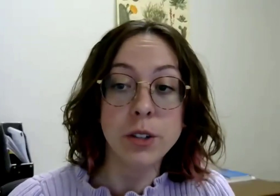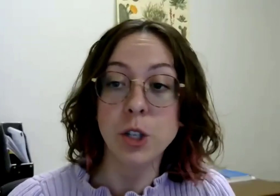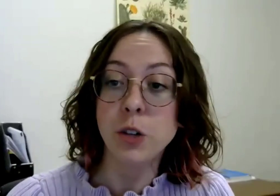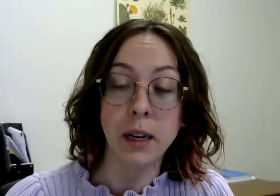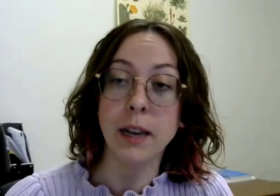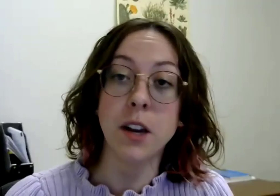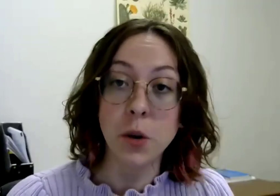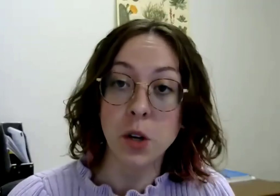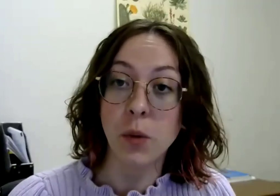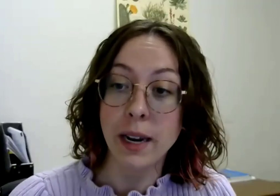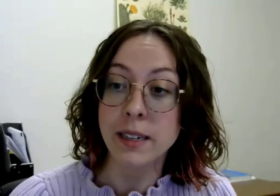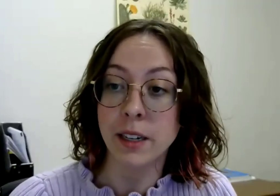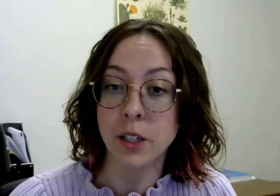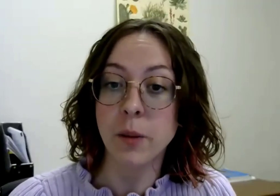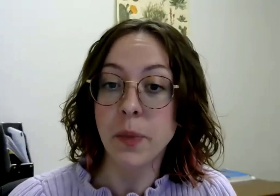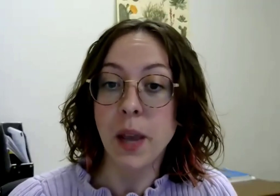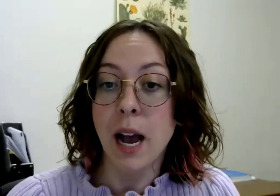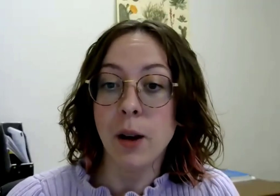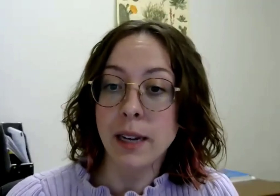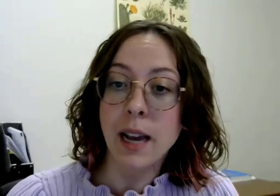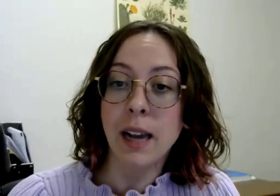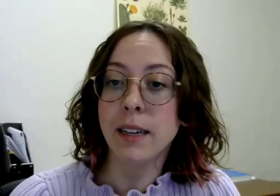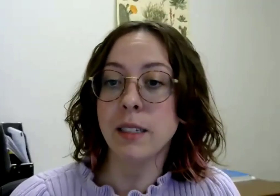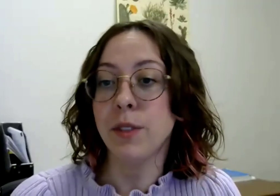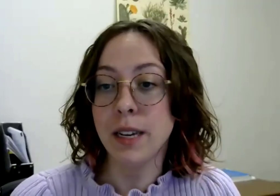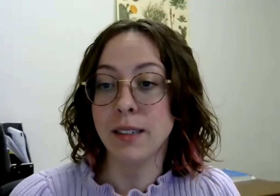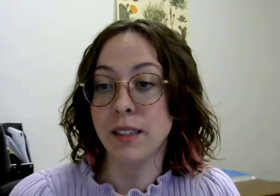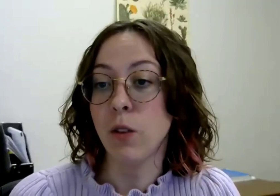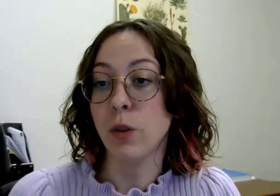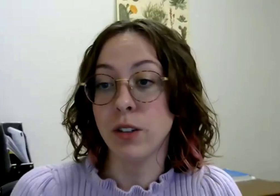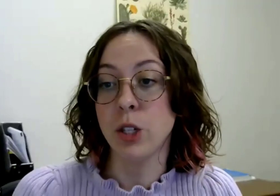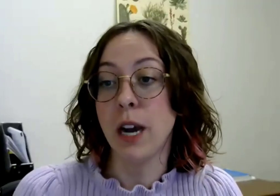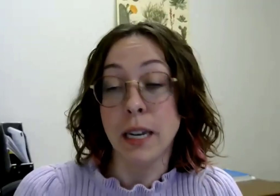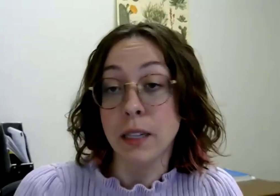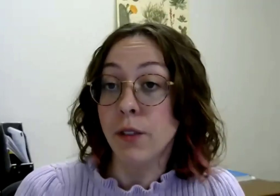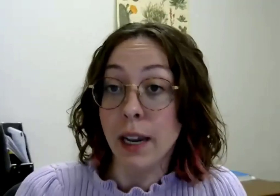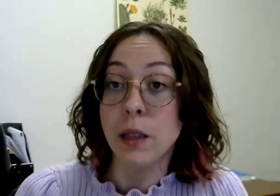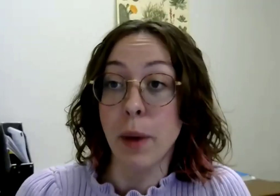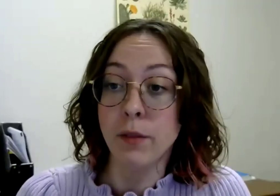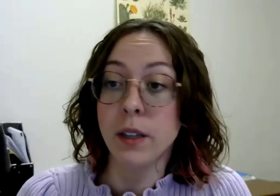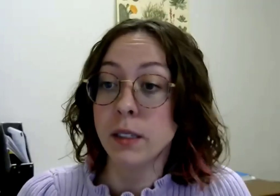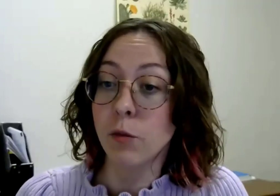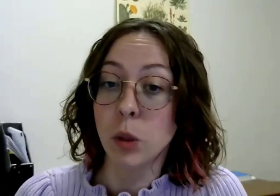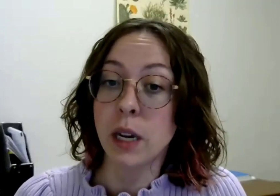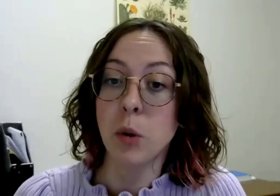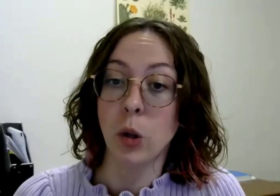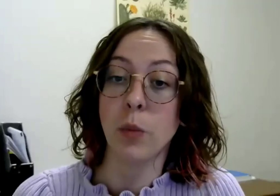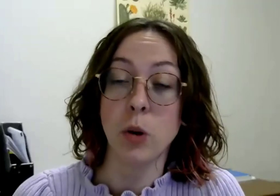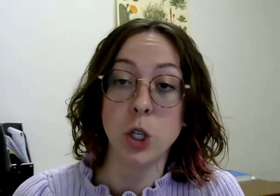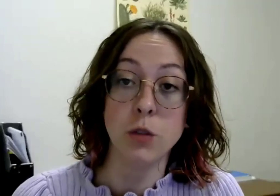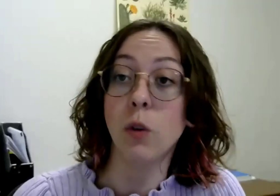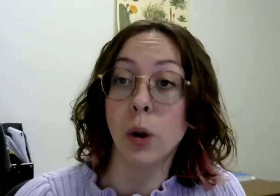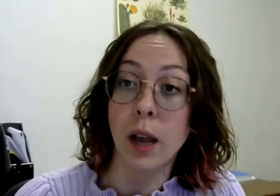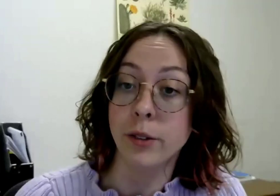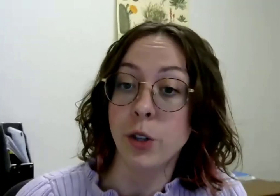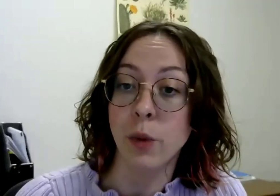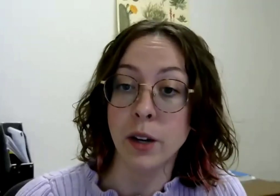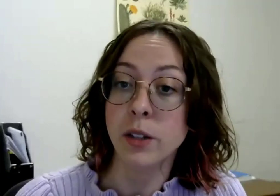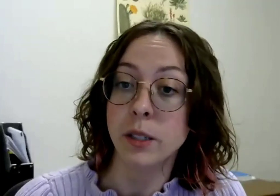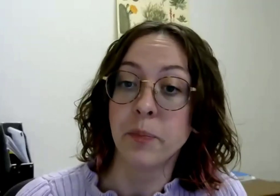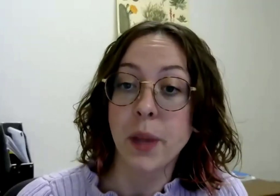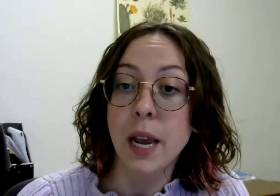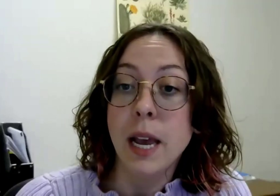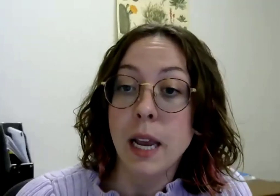work and research you would like to do in your writing center, I'd like to highlight some of the existing research identifying the benefits of multimodal approaches for